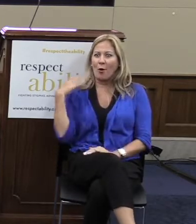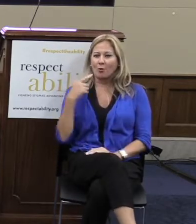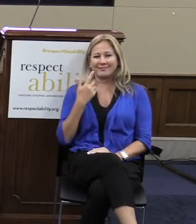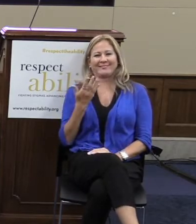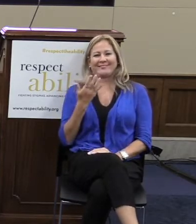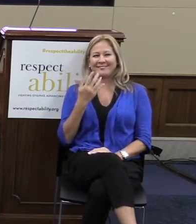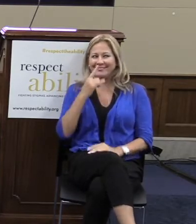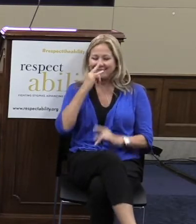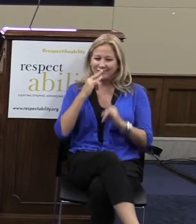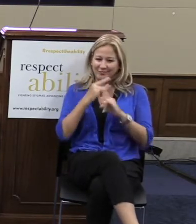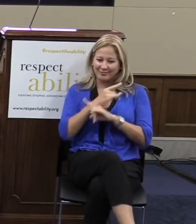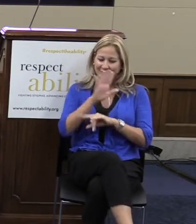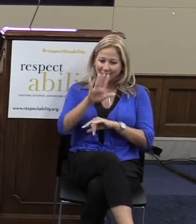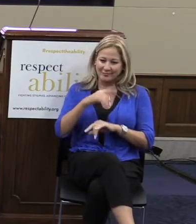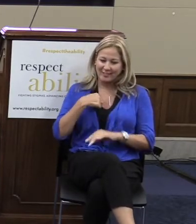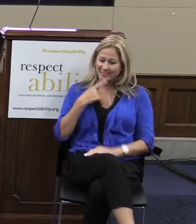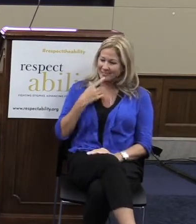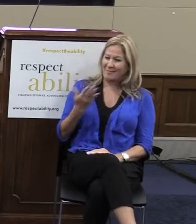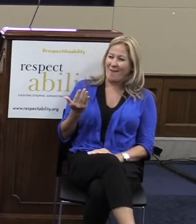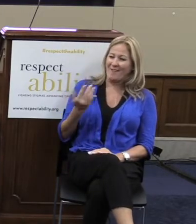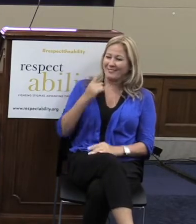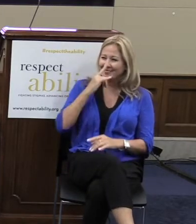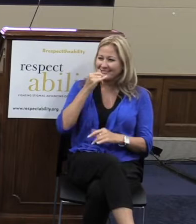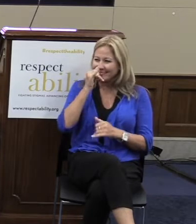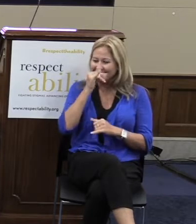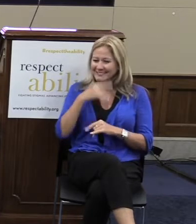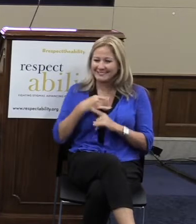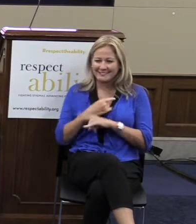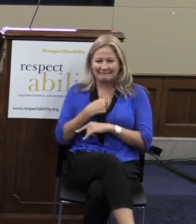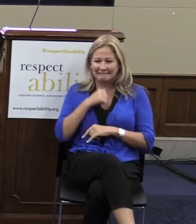And I told him, "Are you kidding me?"